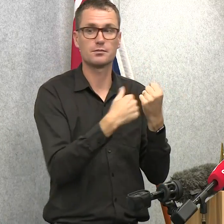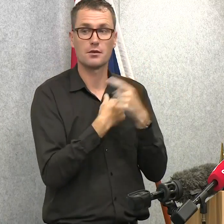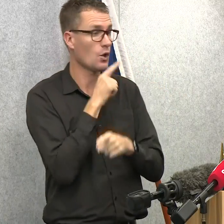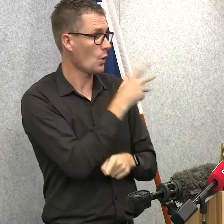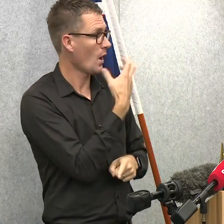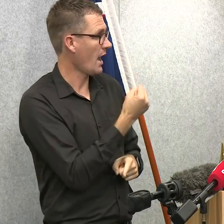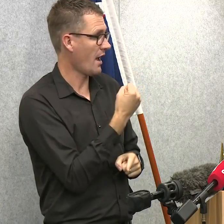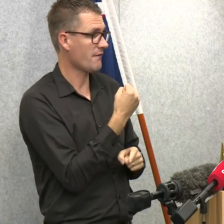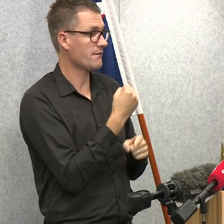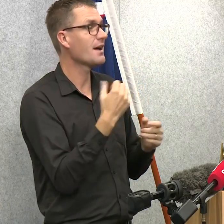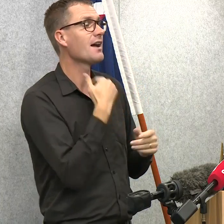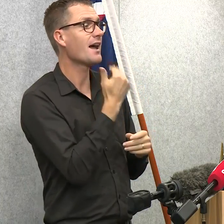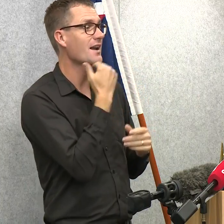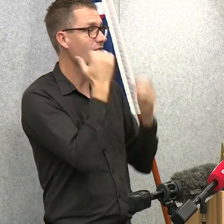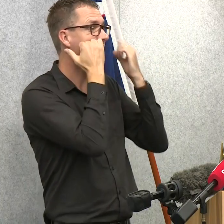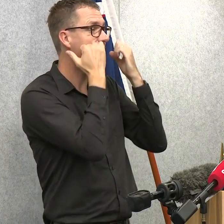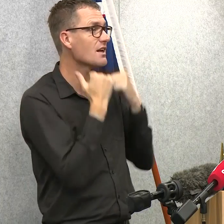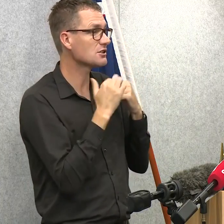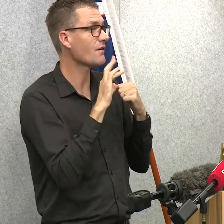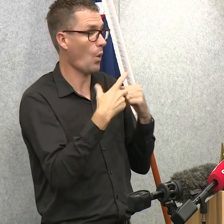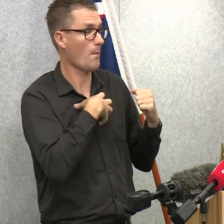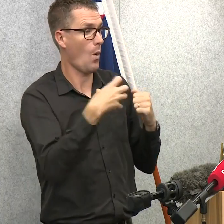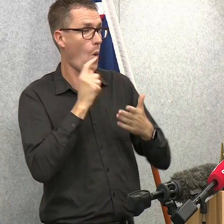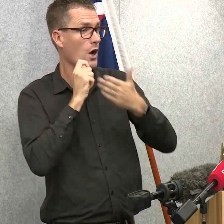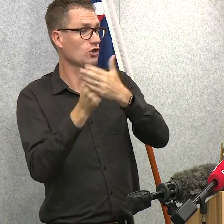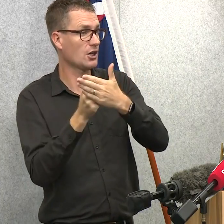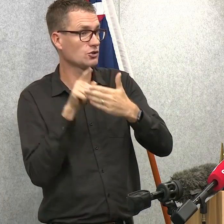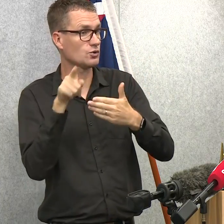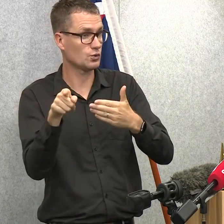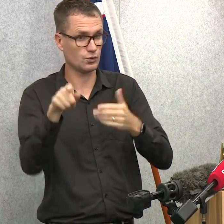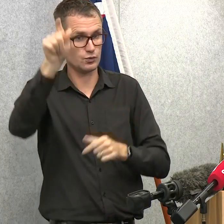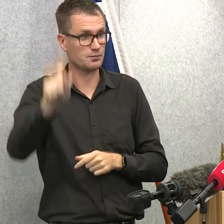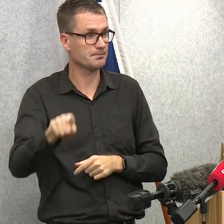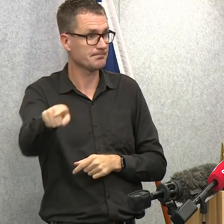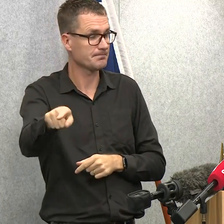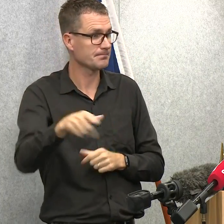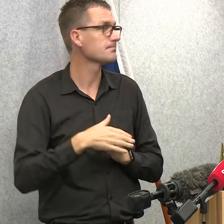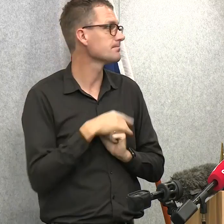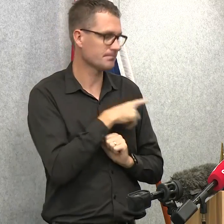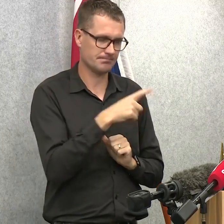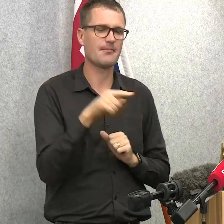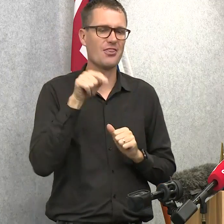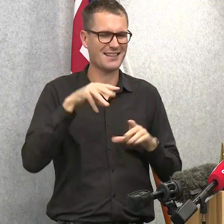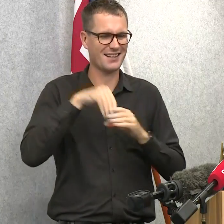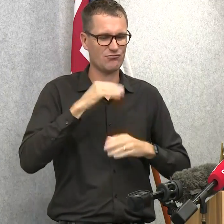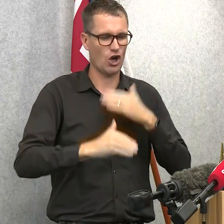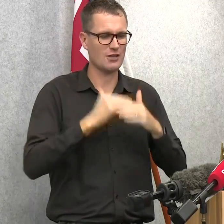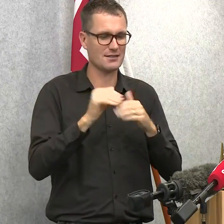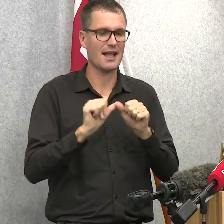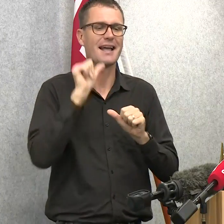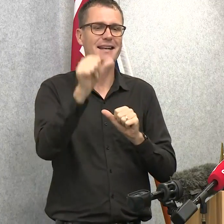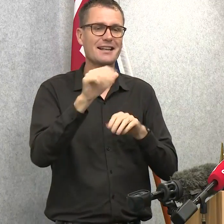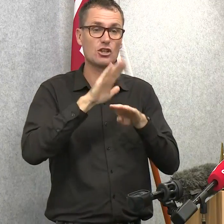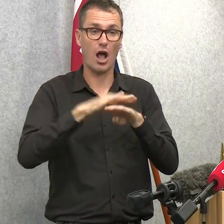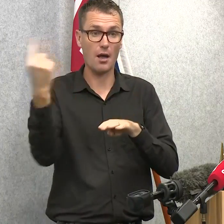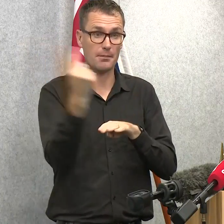against the accused? That's the process at the moment. So the next appearance is in the High Court on the 5th of April. There will